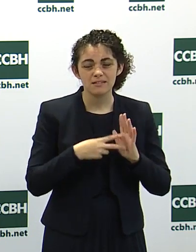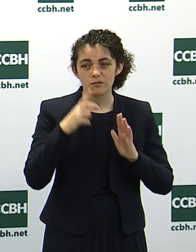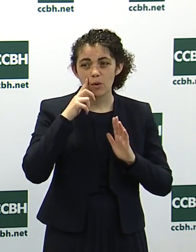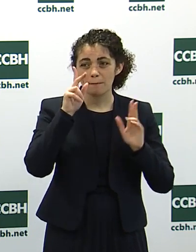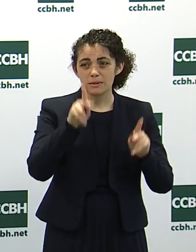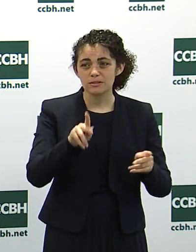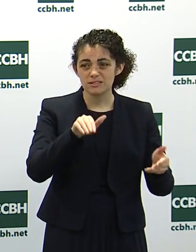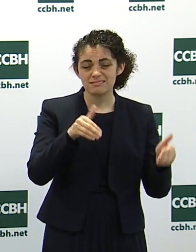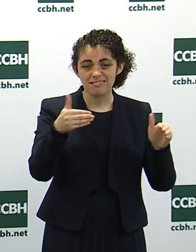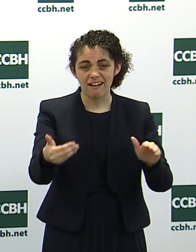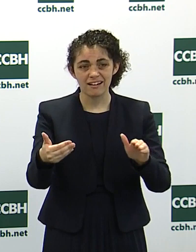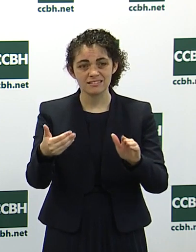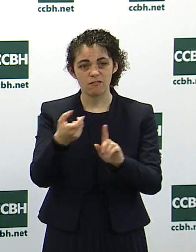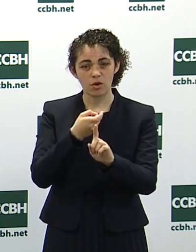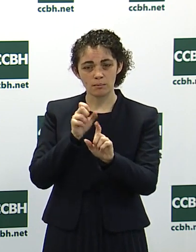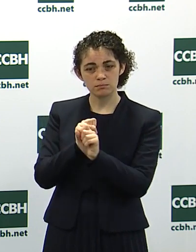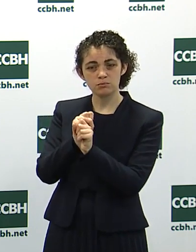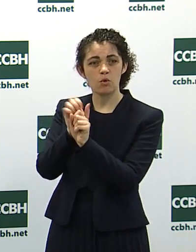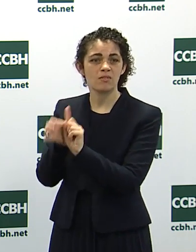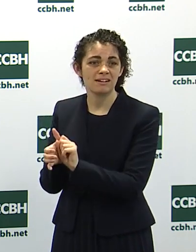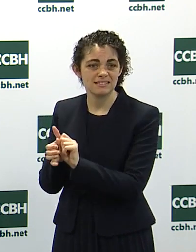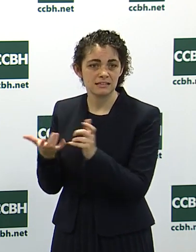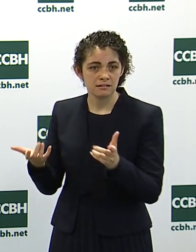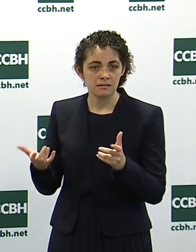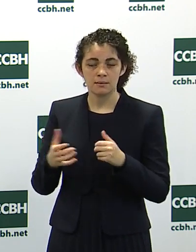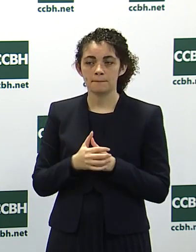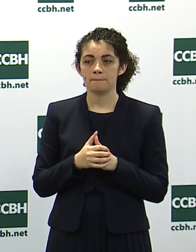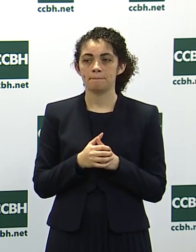person dying from coronavirus, COVID-19.